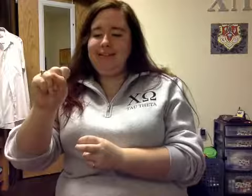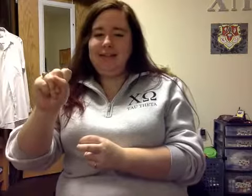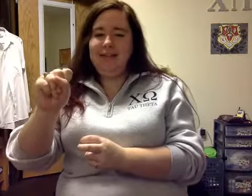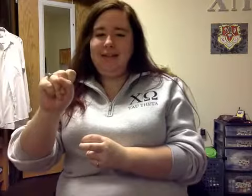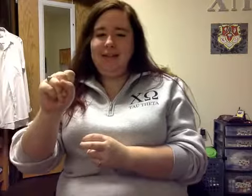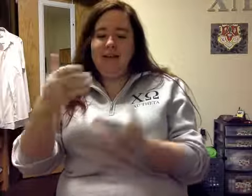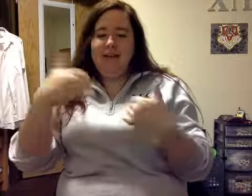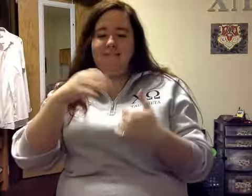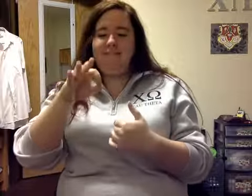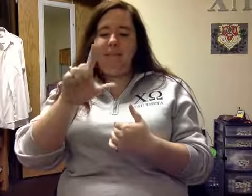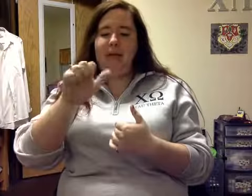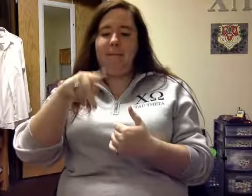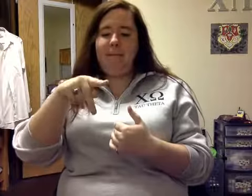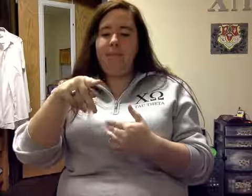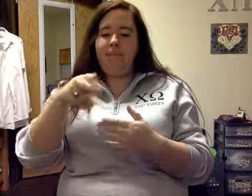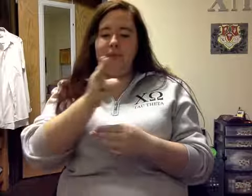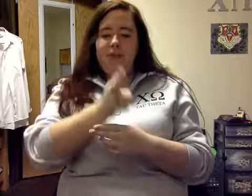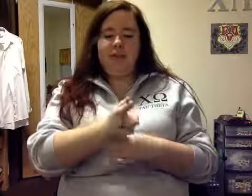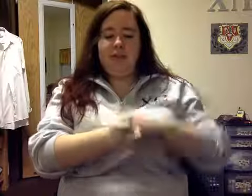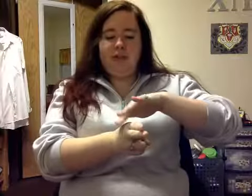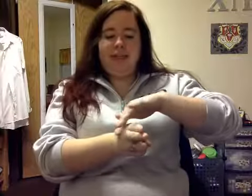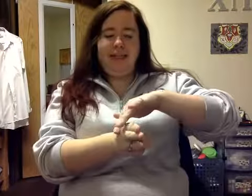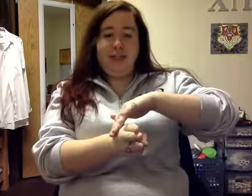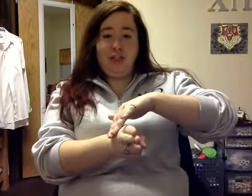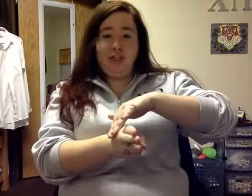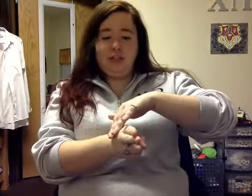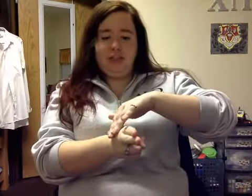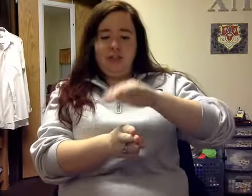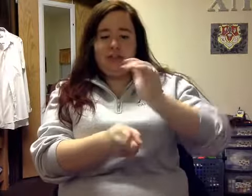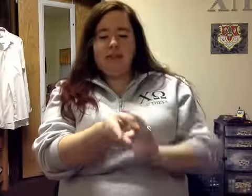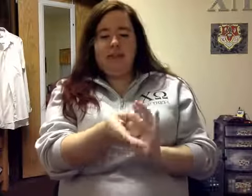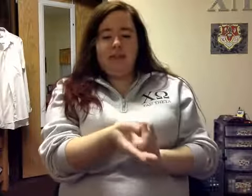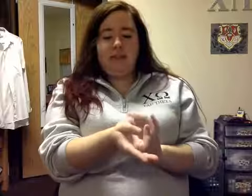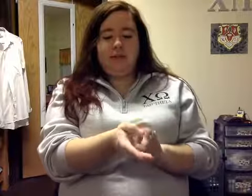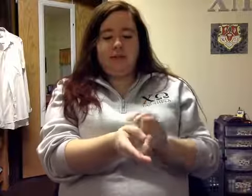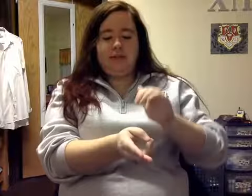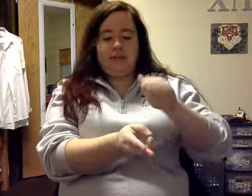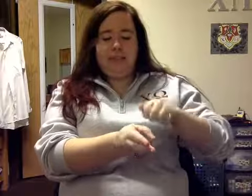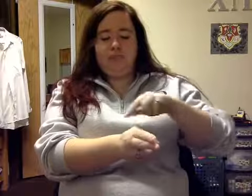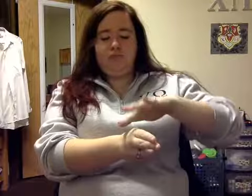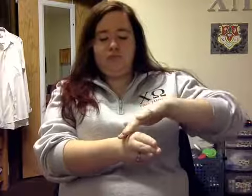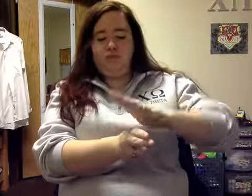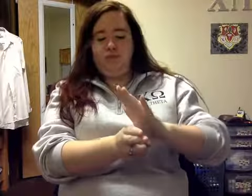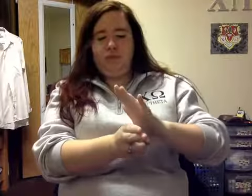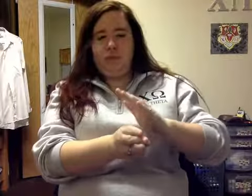is facing the physician. The patient is covered up. The nurse is on the opposite side. So it's actually